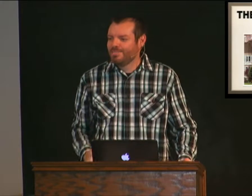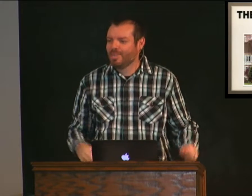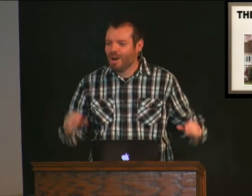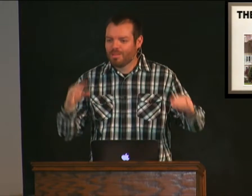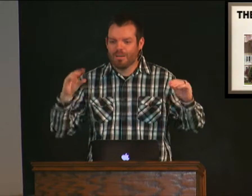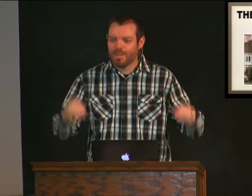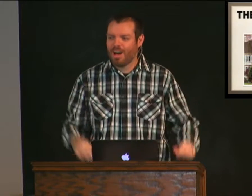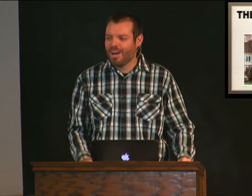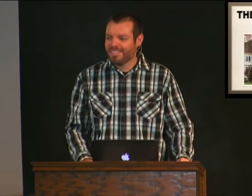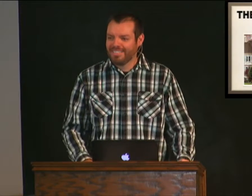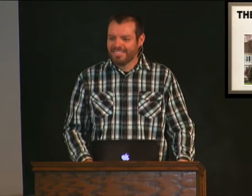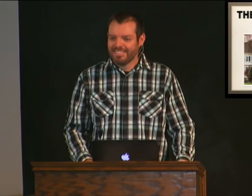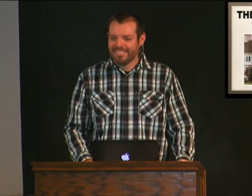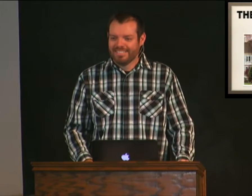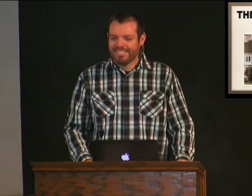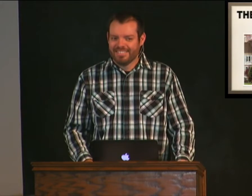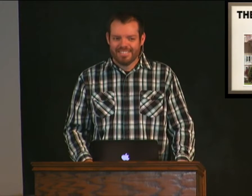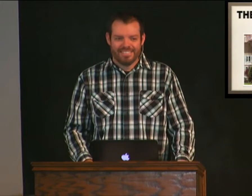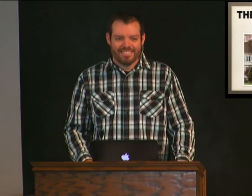Mayweather, blah, blah, blah.